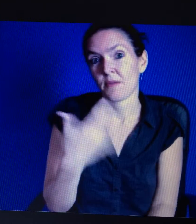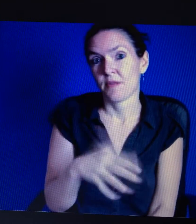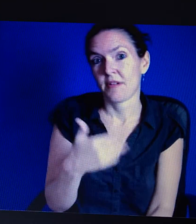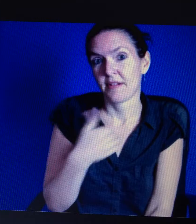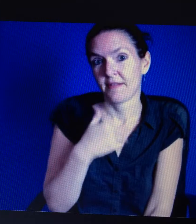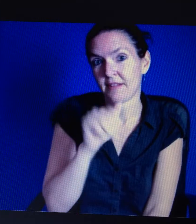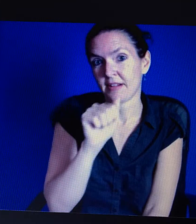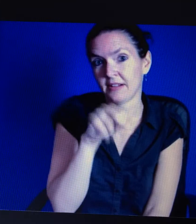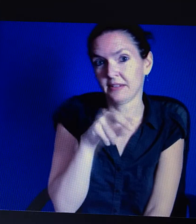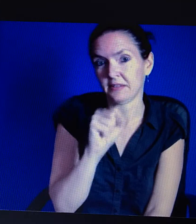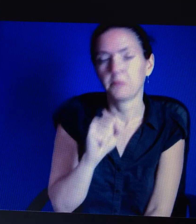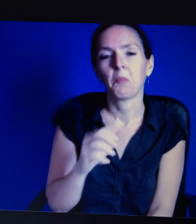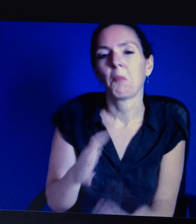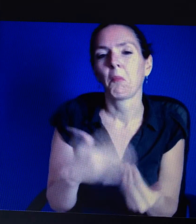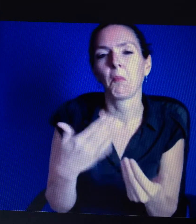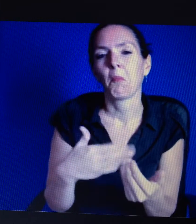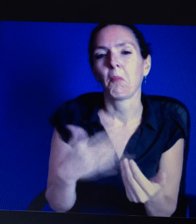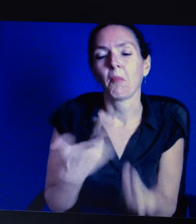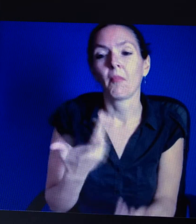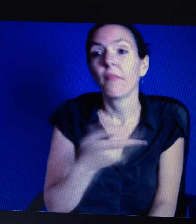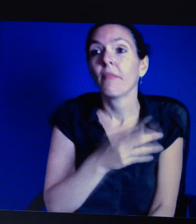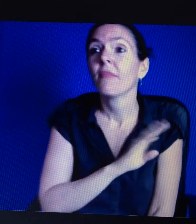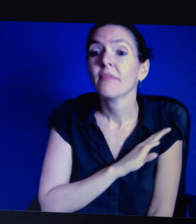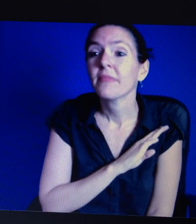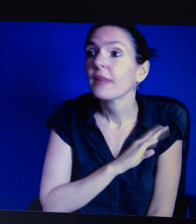same name sign, I mean, what do you do?